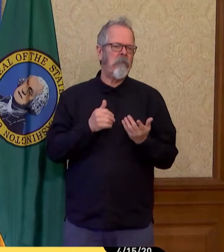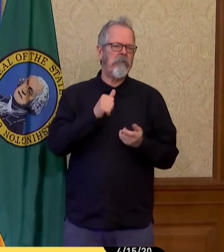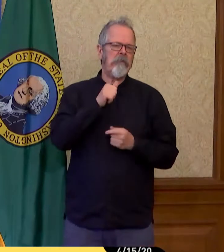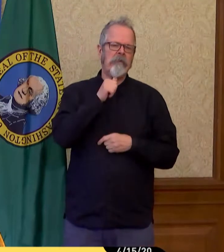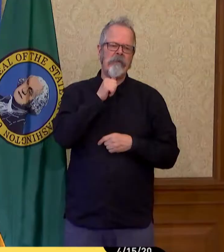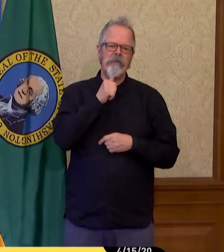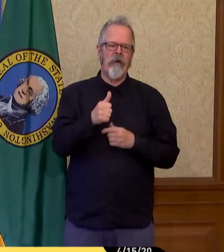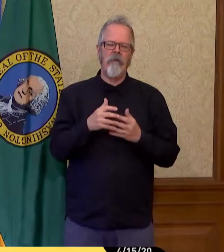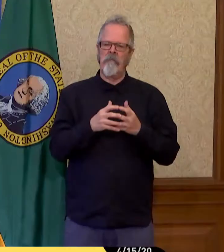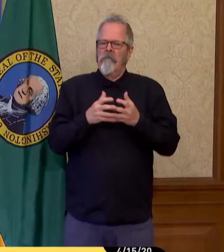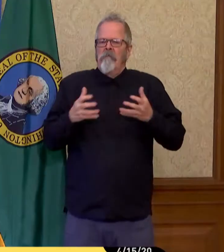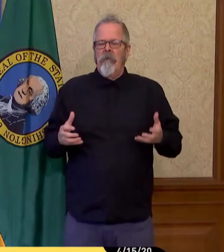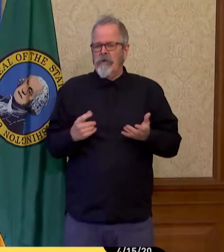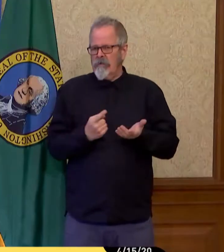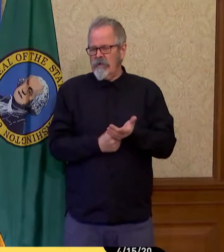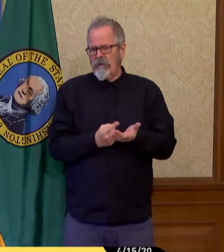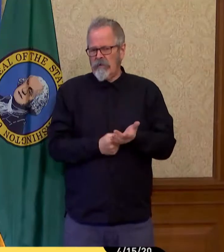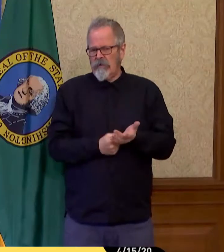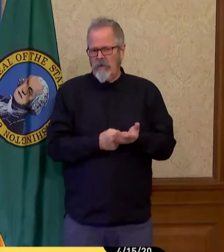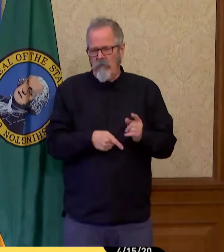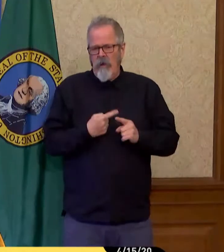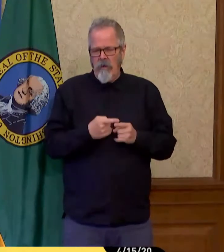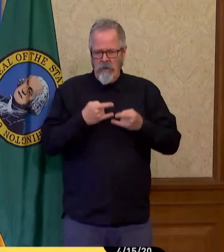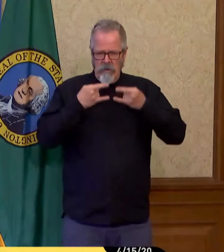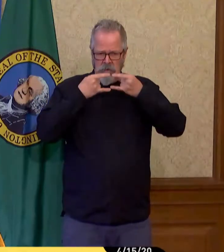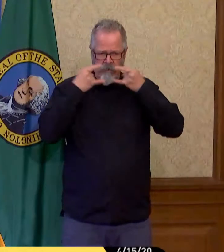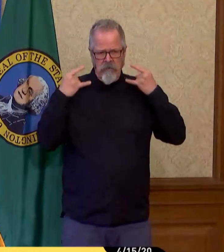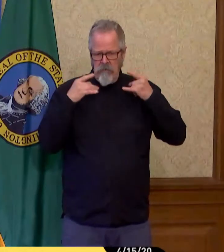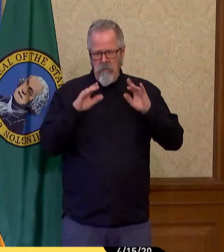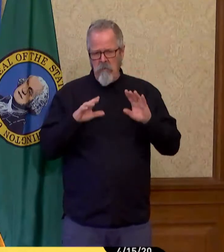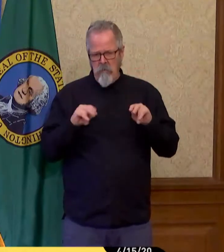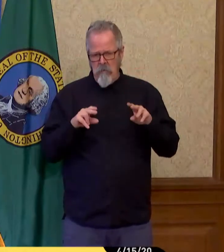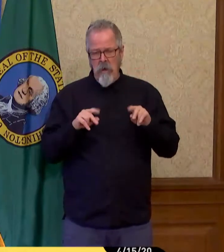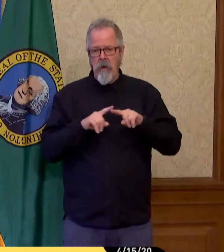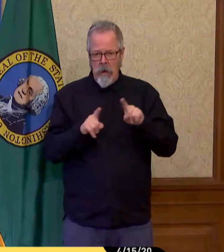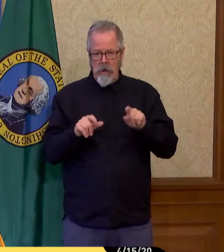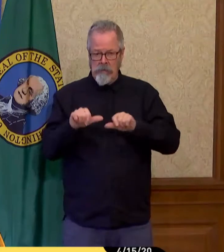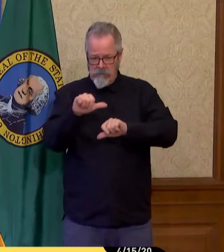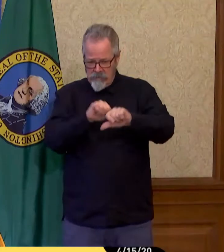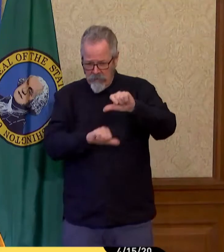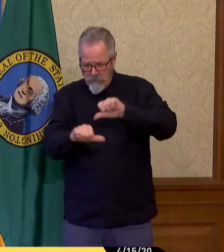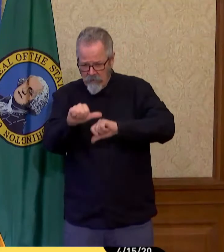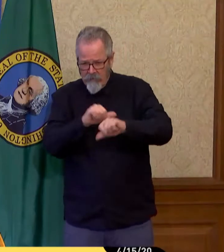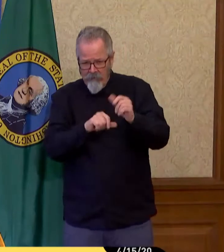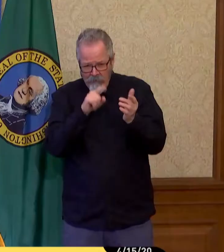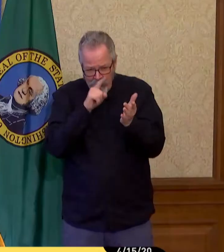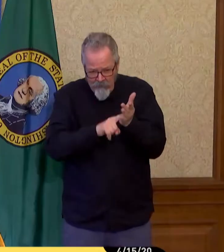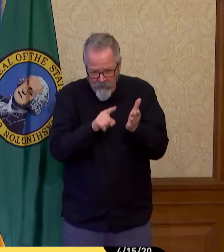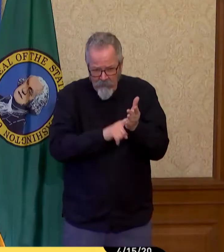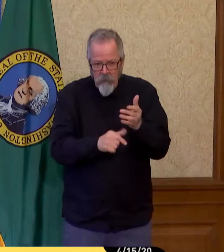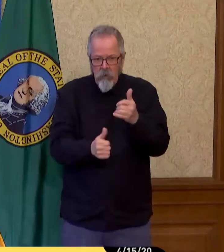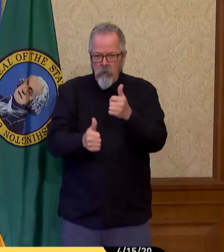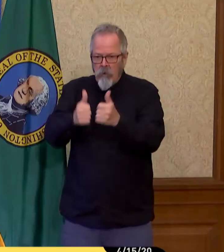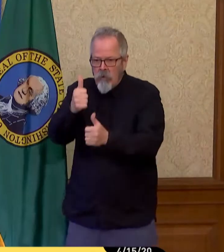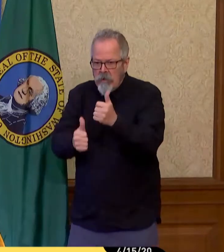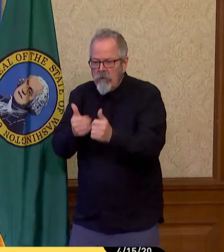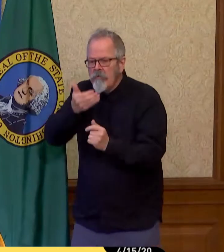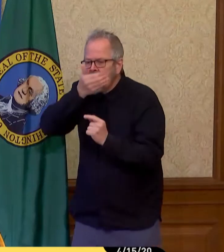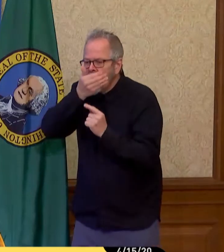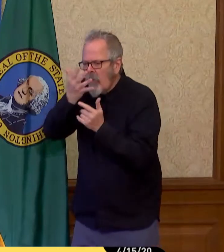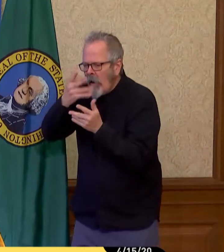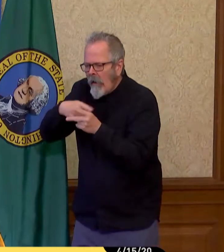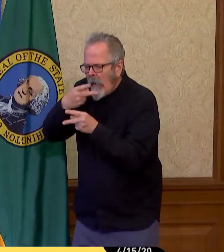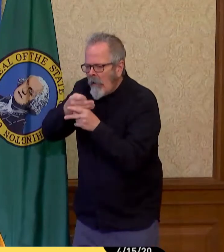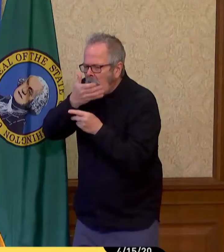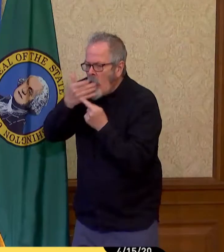kind of masks really work and in what conditions. I think as we get to this transition point, we'll have more specific advice about that as